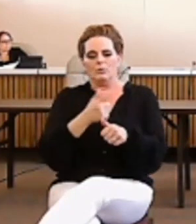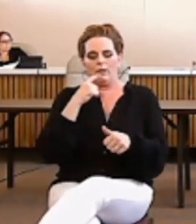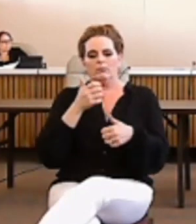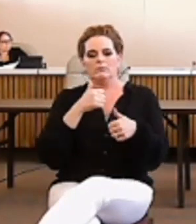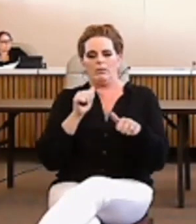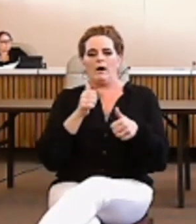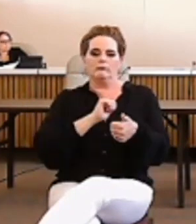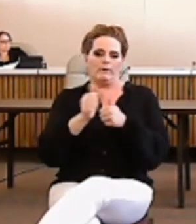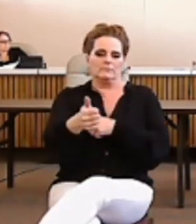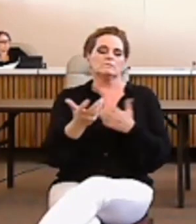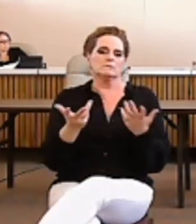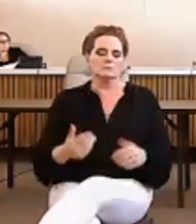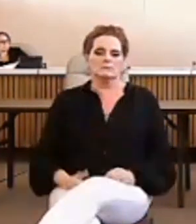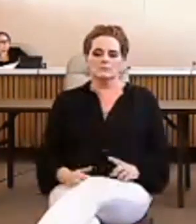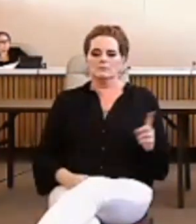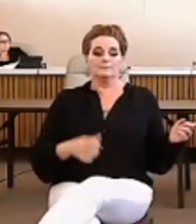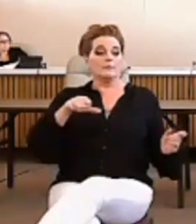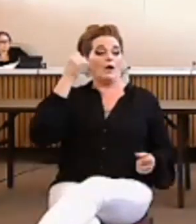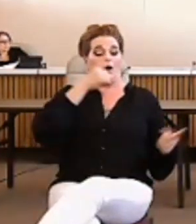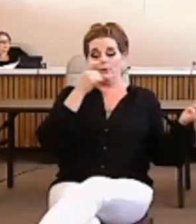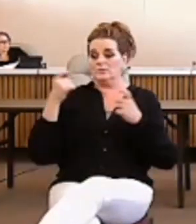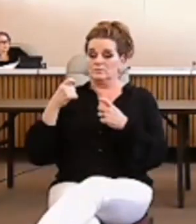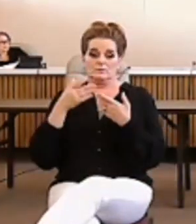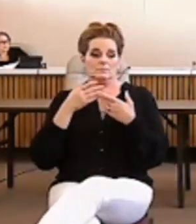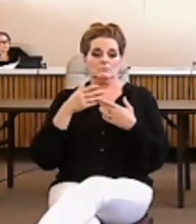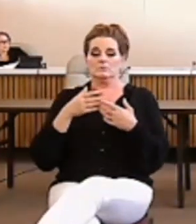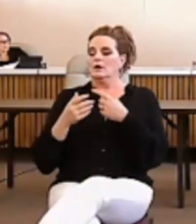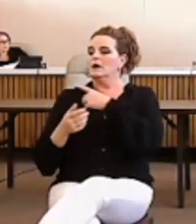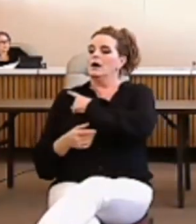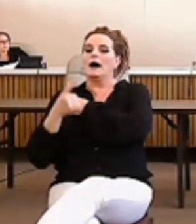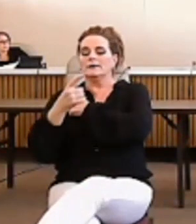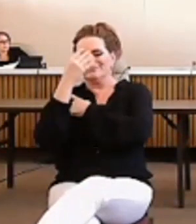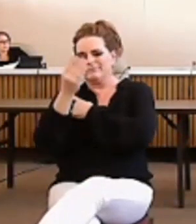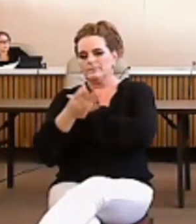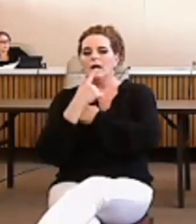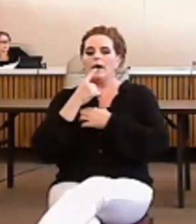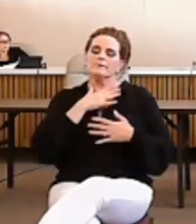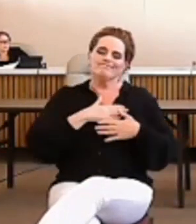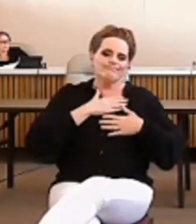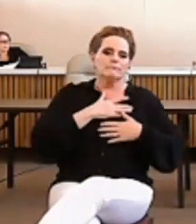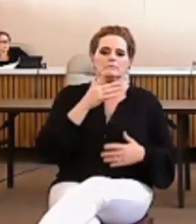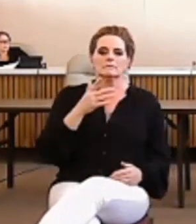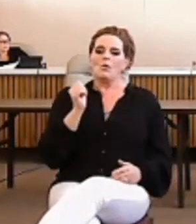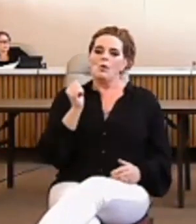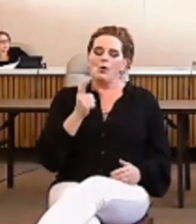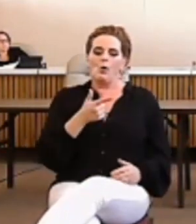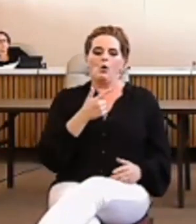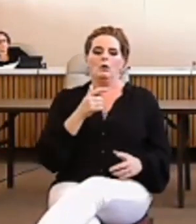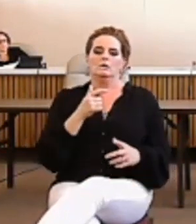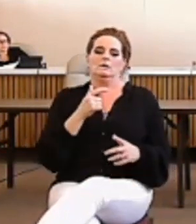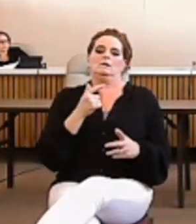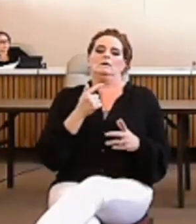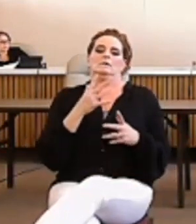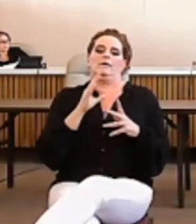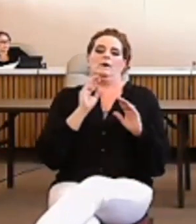any other questions from the board before I open it up to the public? I just want to say I appreciate all the input that you